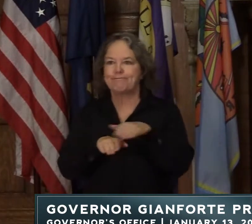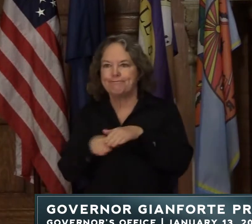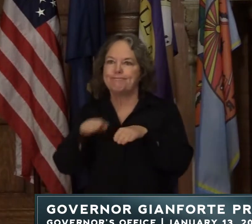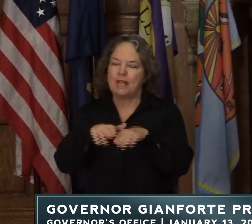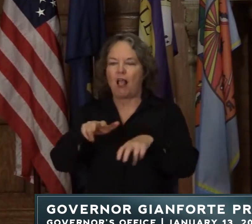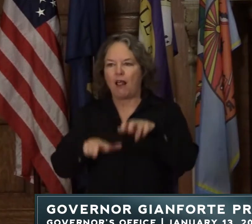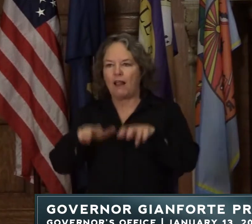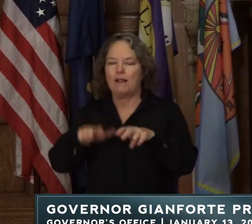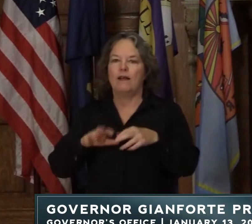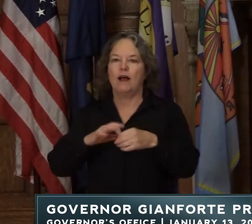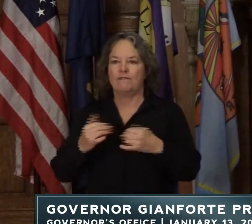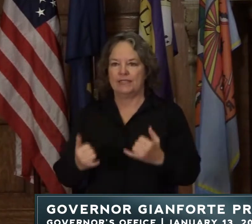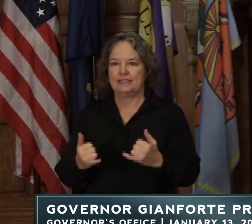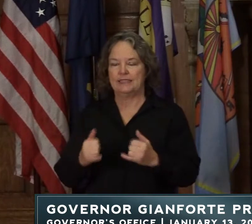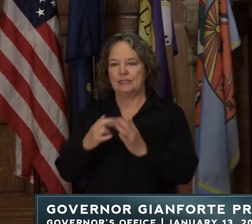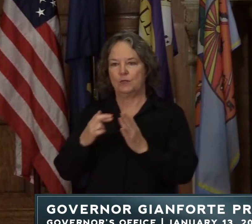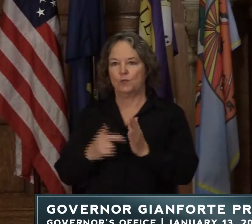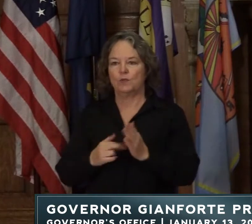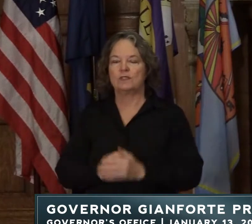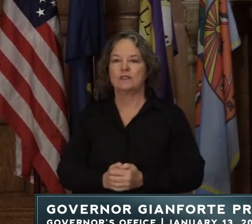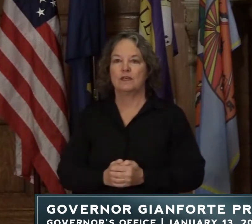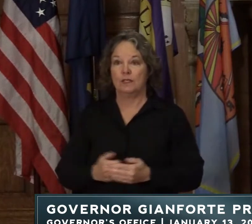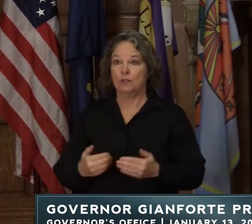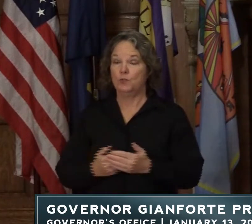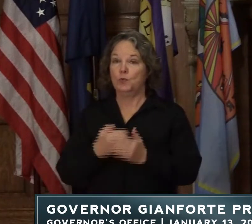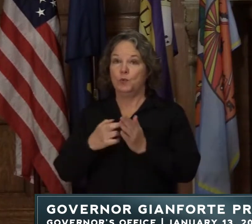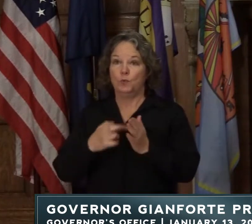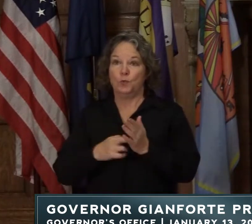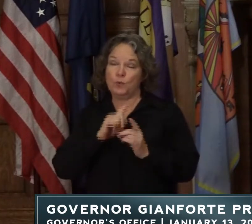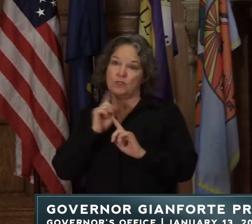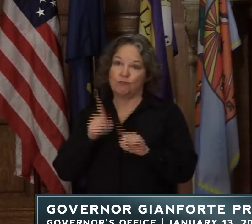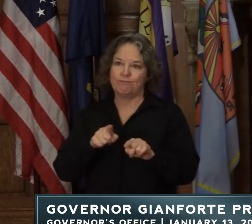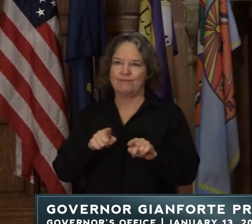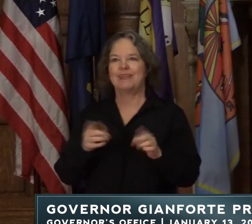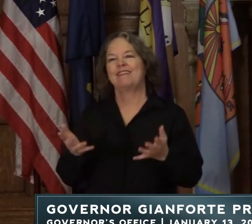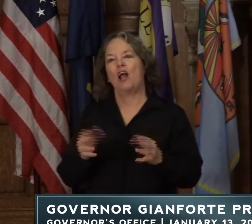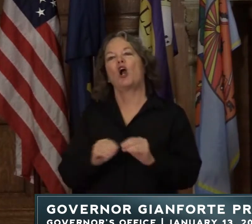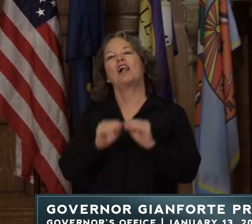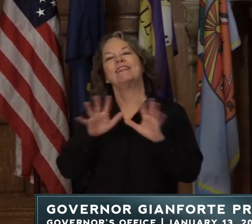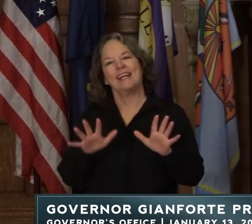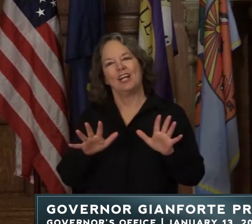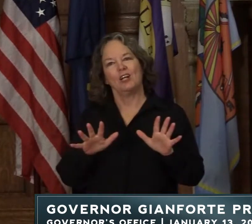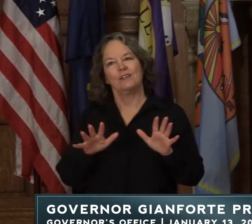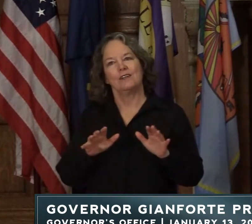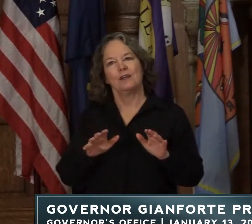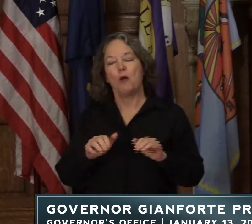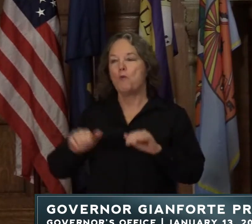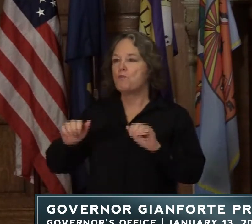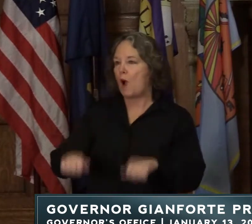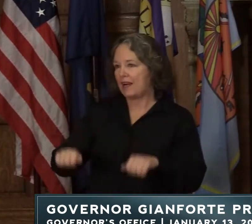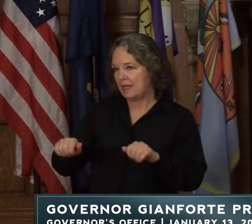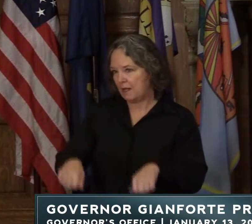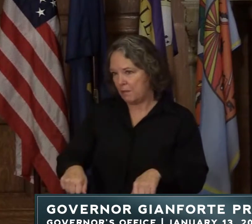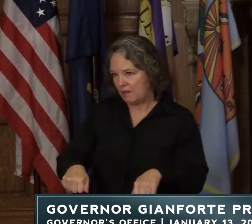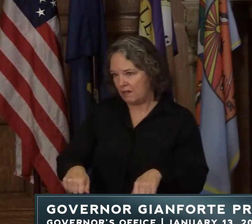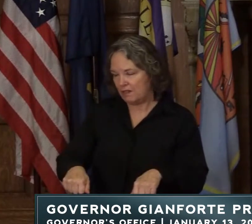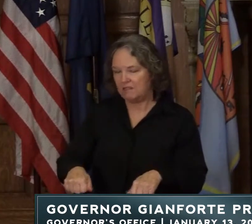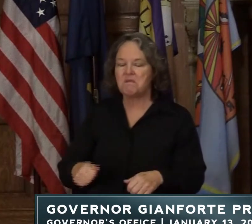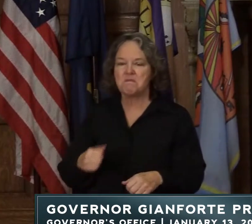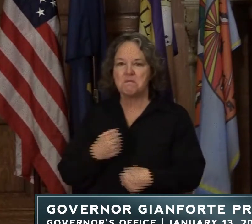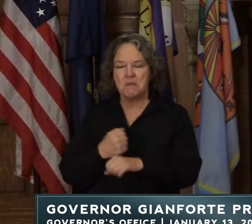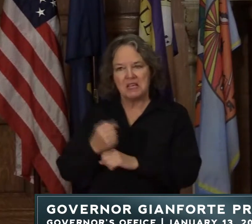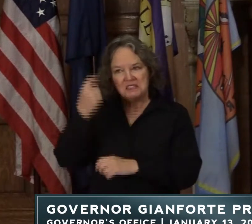cumbersome layers of existing ones. These new directives are clear. They are practical. They are